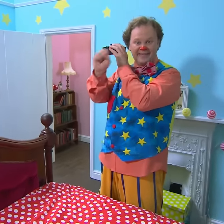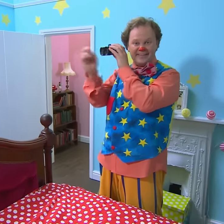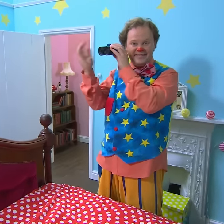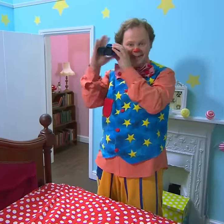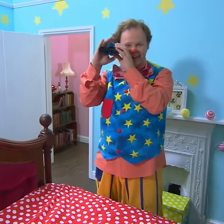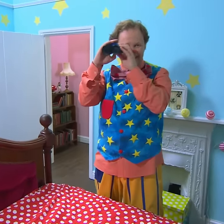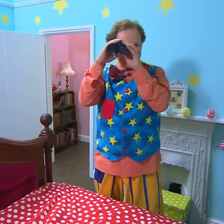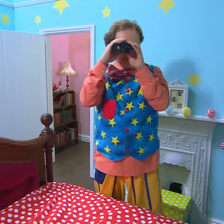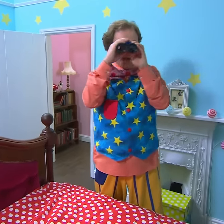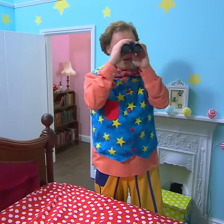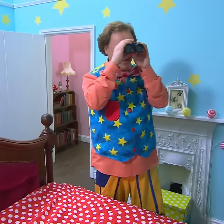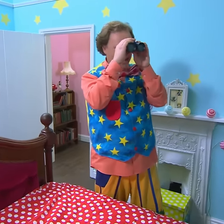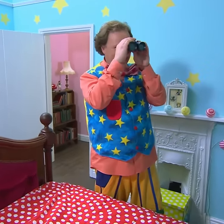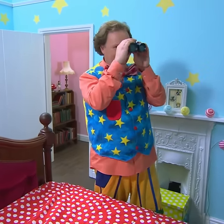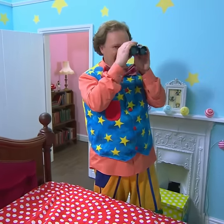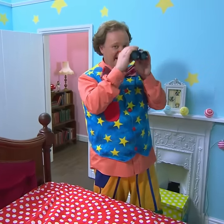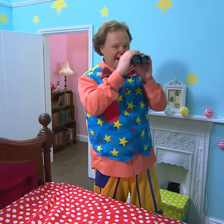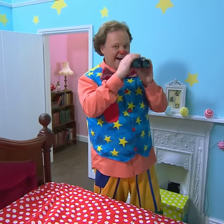Yes. Where's the bear?